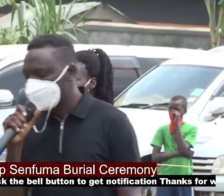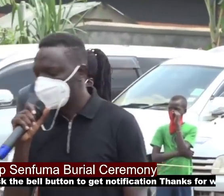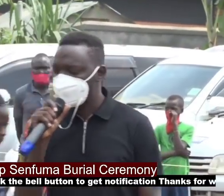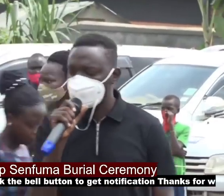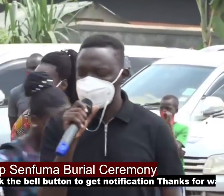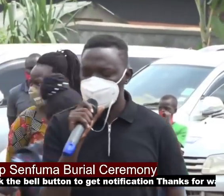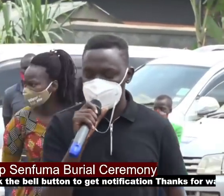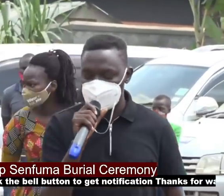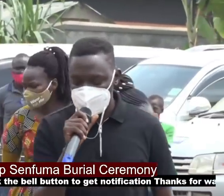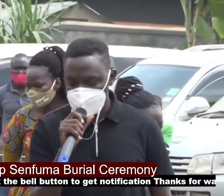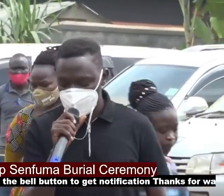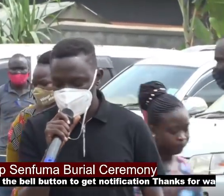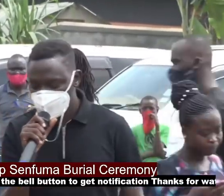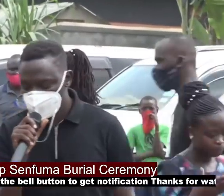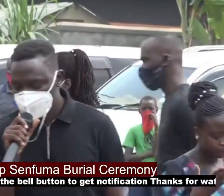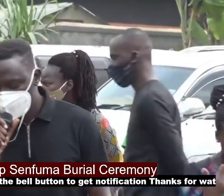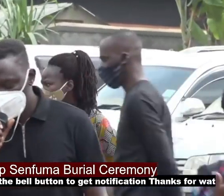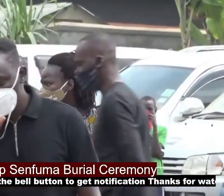nebaza